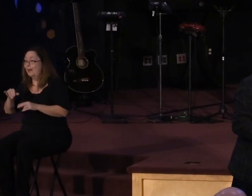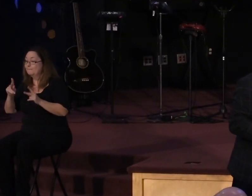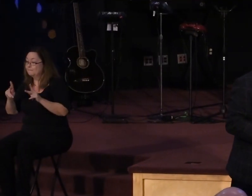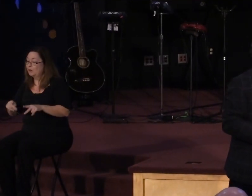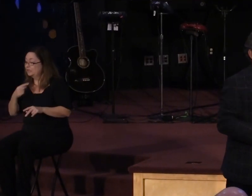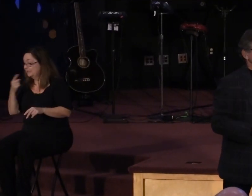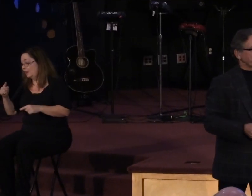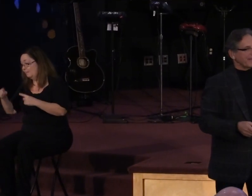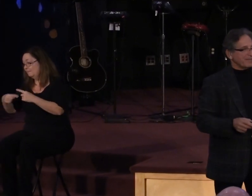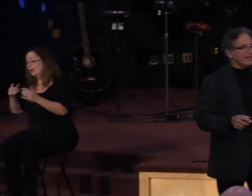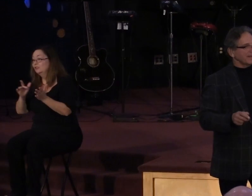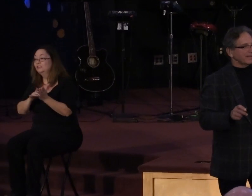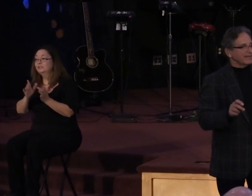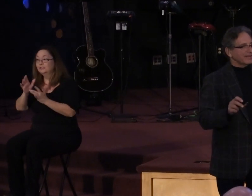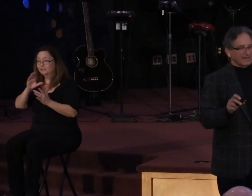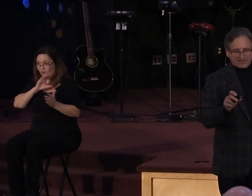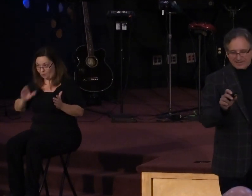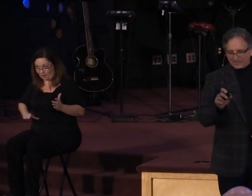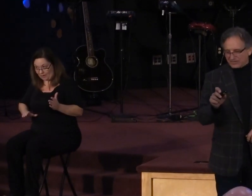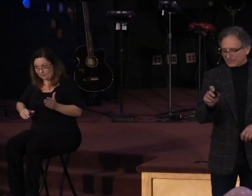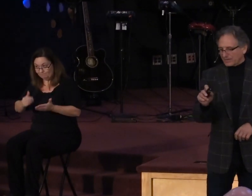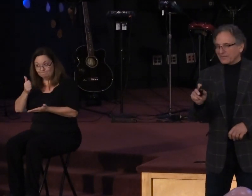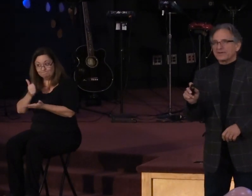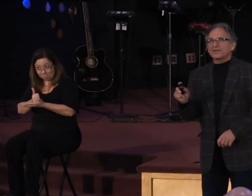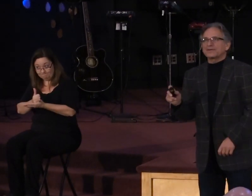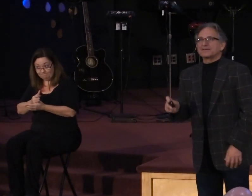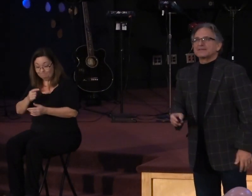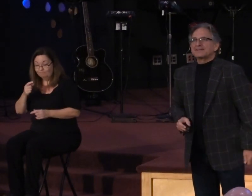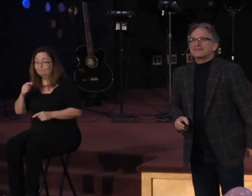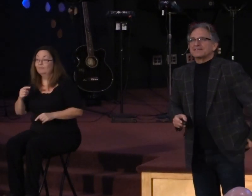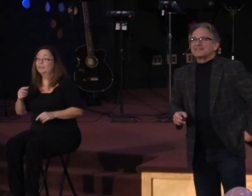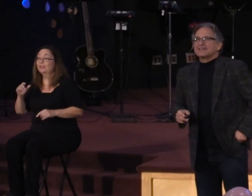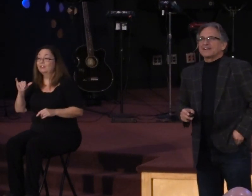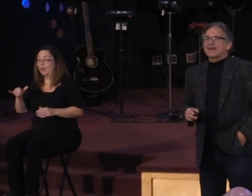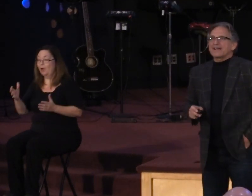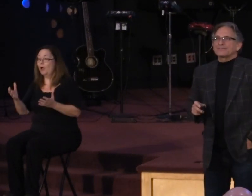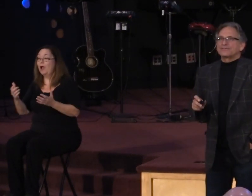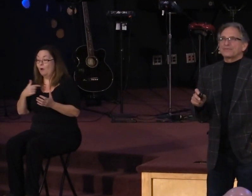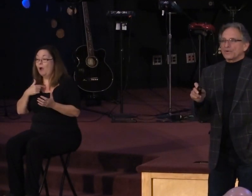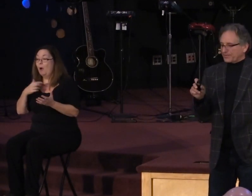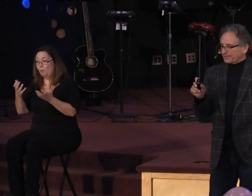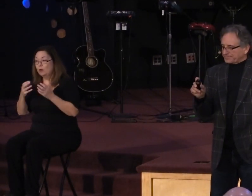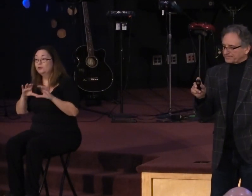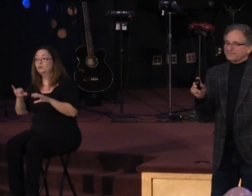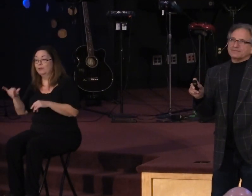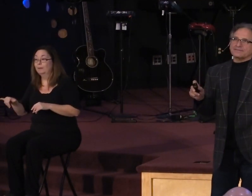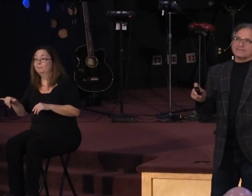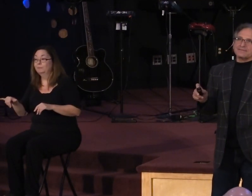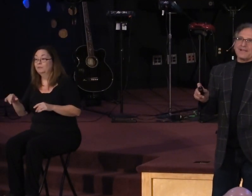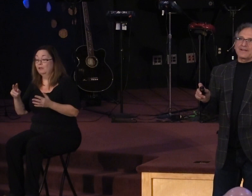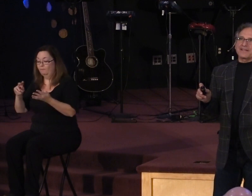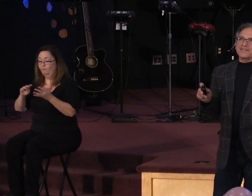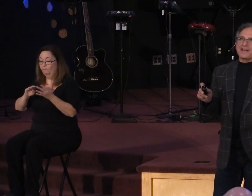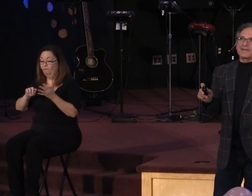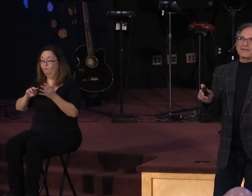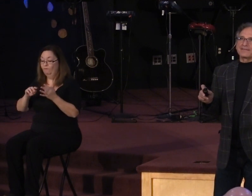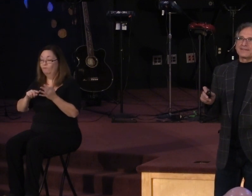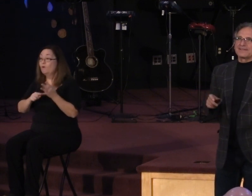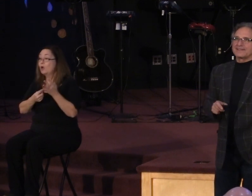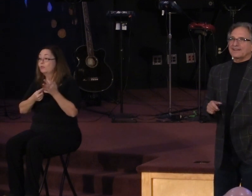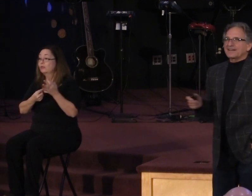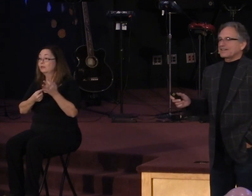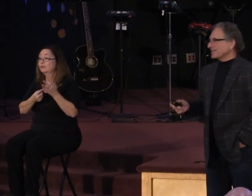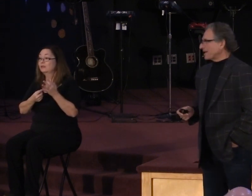Jesus Christ? Amen? So that's what I want to do. All right, fourth I'm going to get you out of